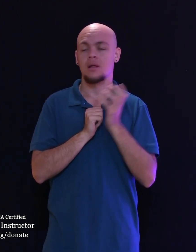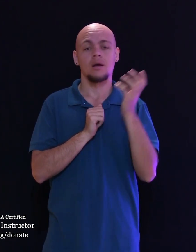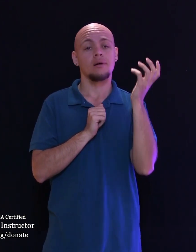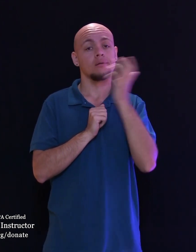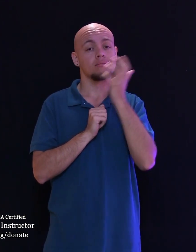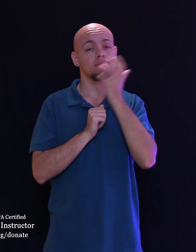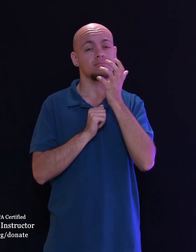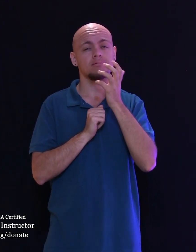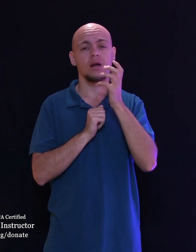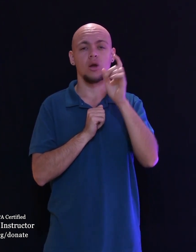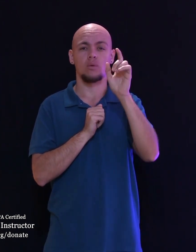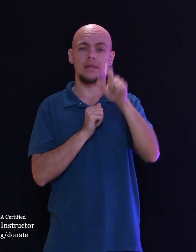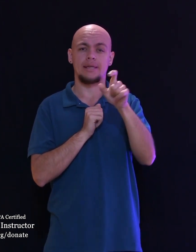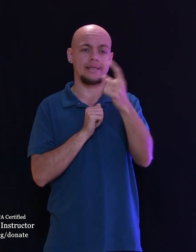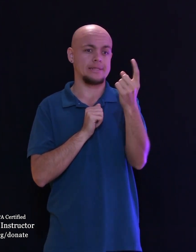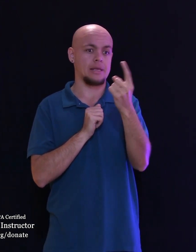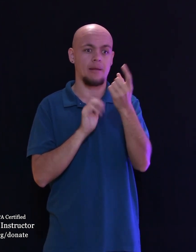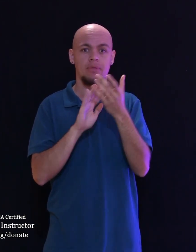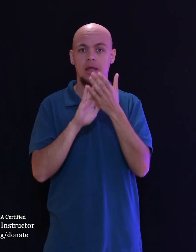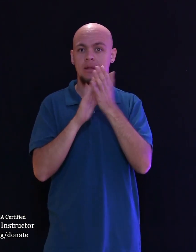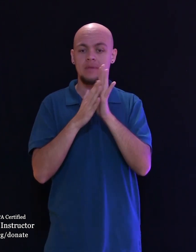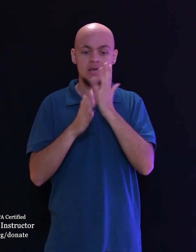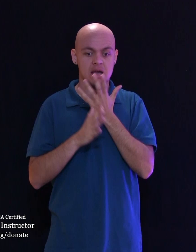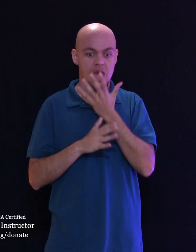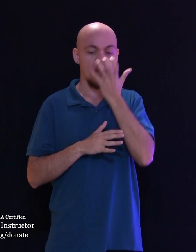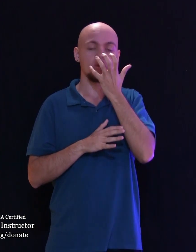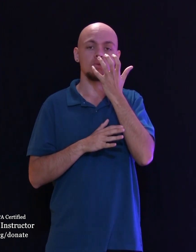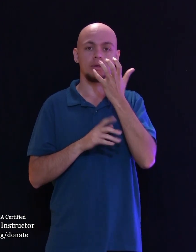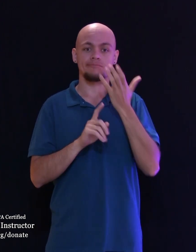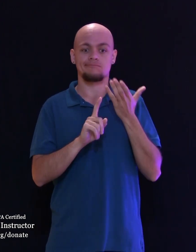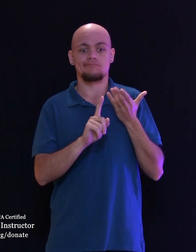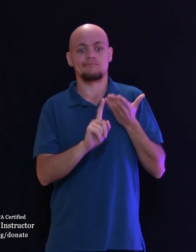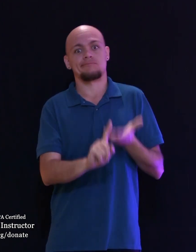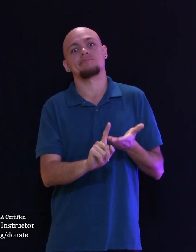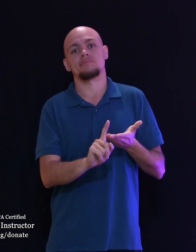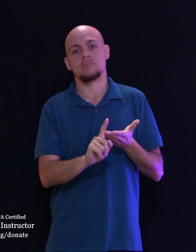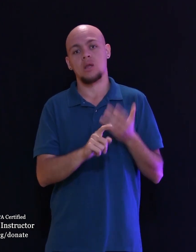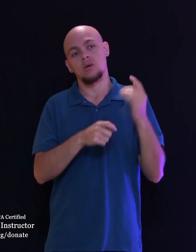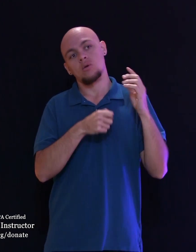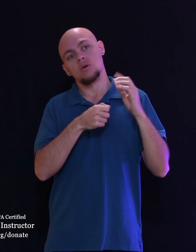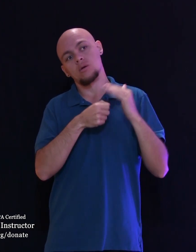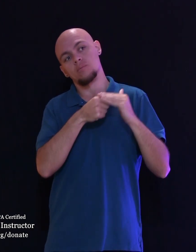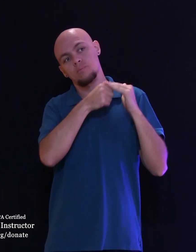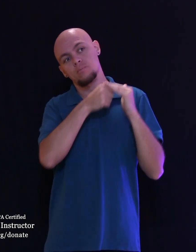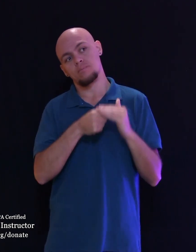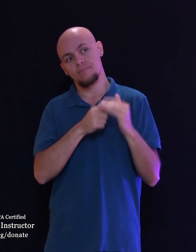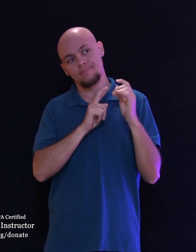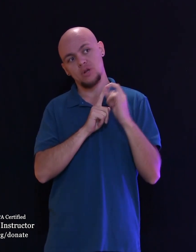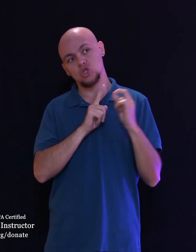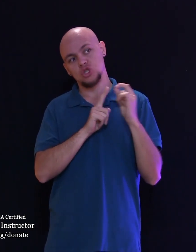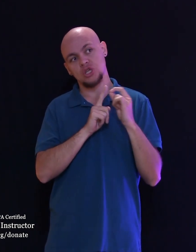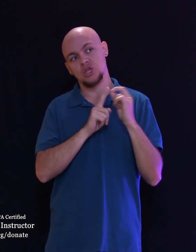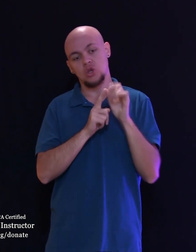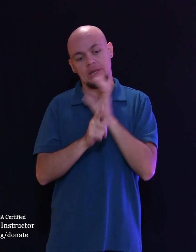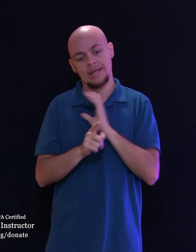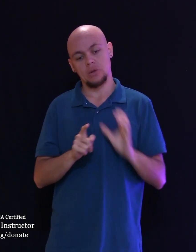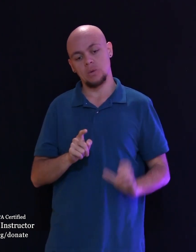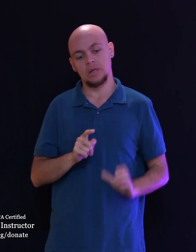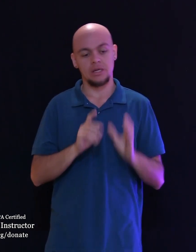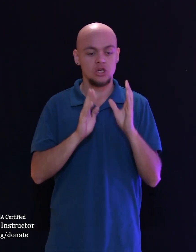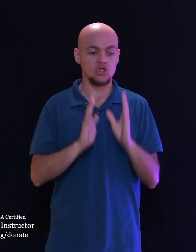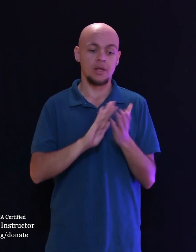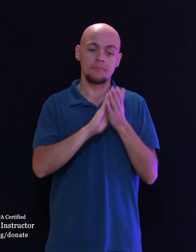Oh, but we need to have something to get people all angry and riled up about. And so there it was. We're being persecuted, Christians.